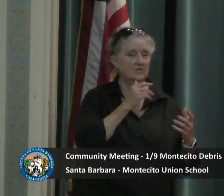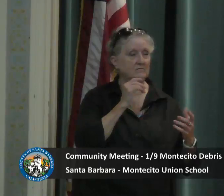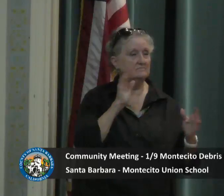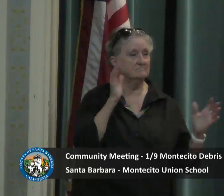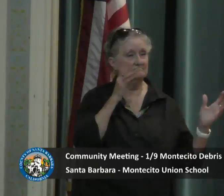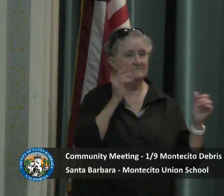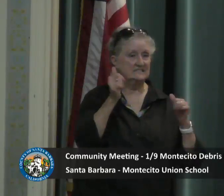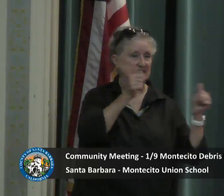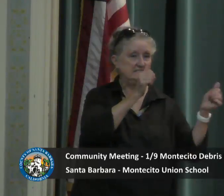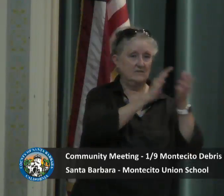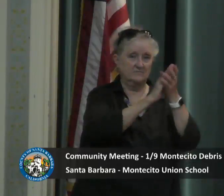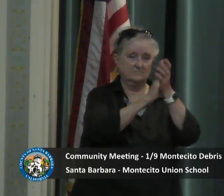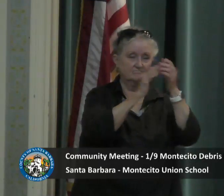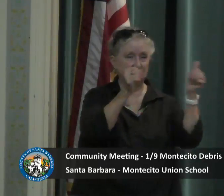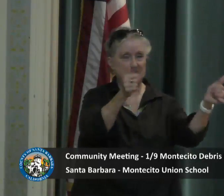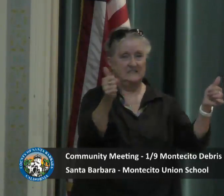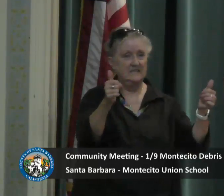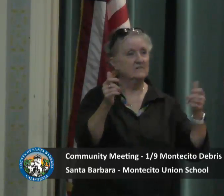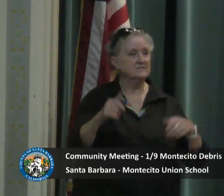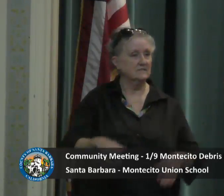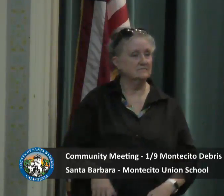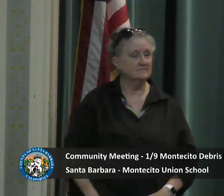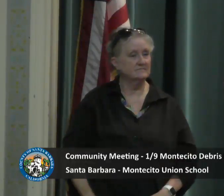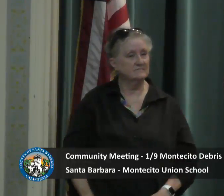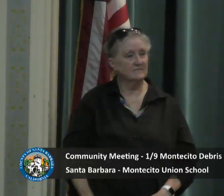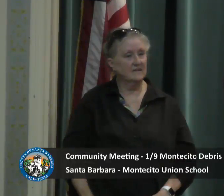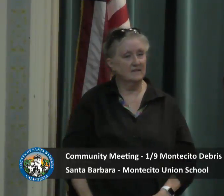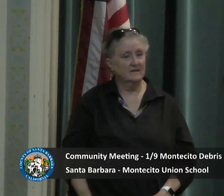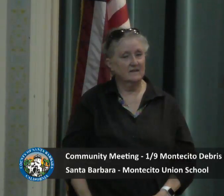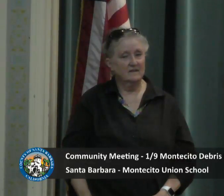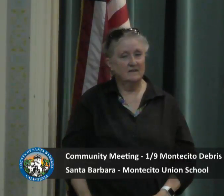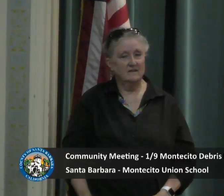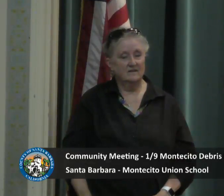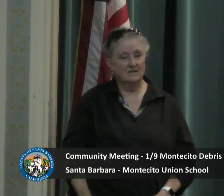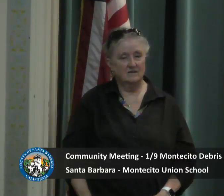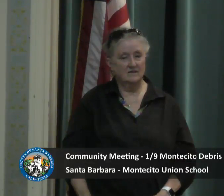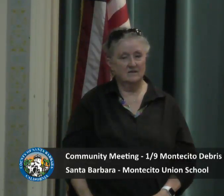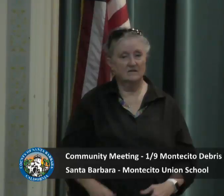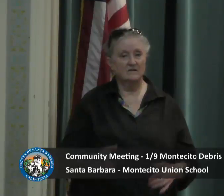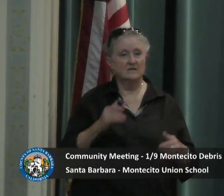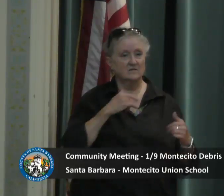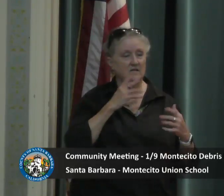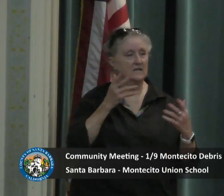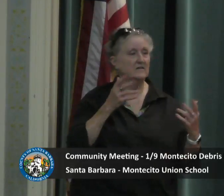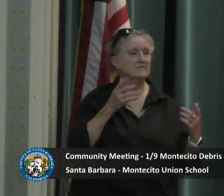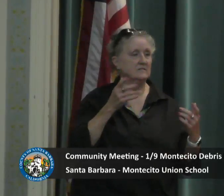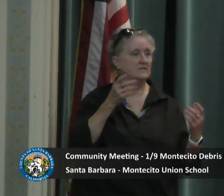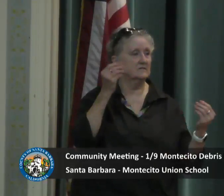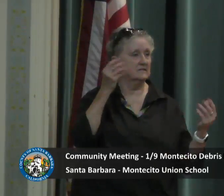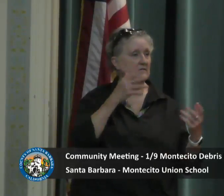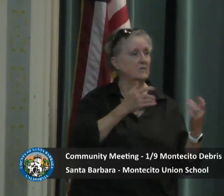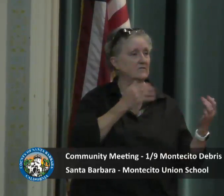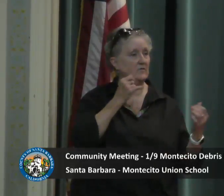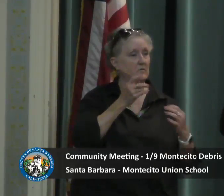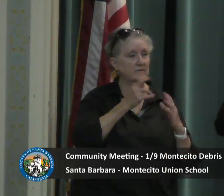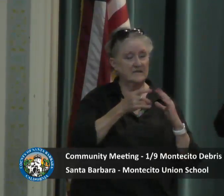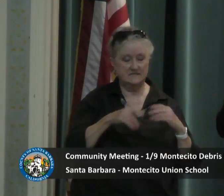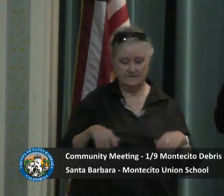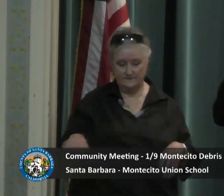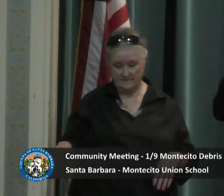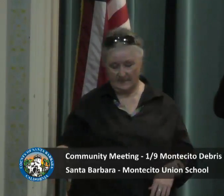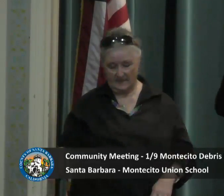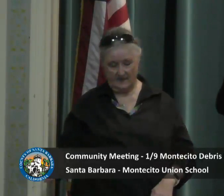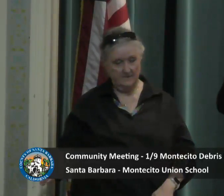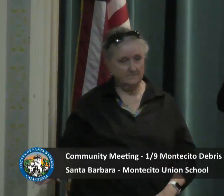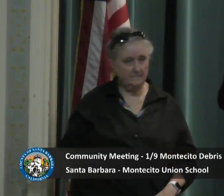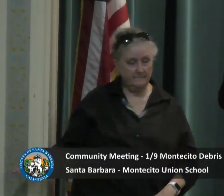hand. And again, if you do want to speak to anyone up here on our panel, we'll certainly wait for a few minutes. And if